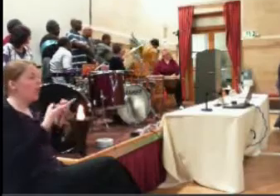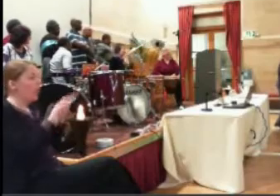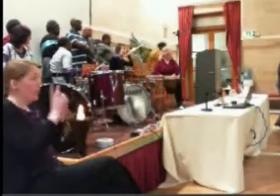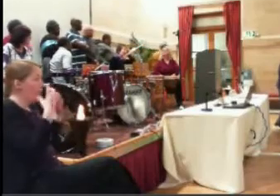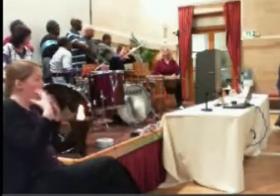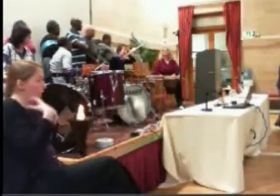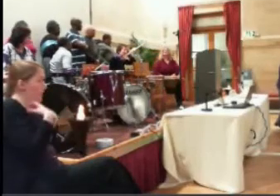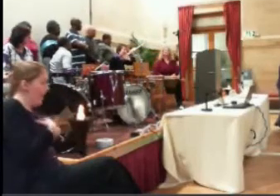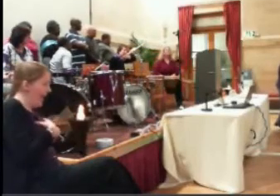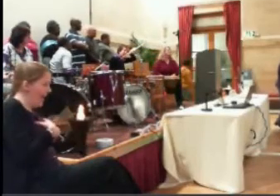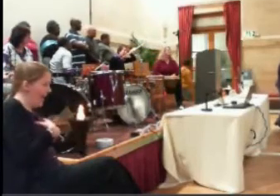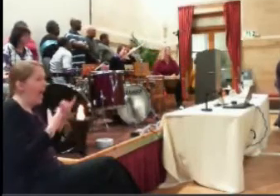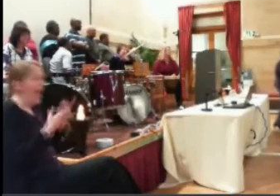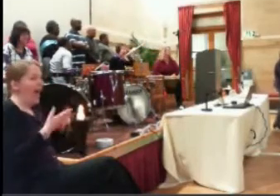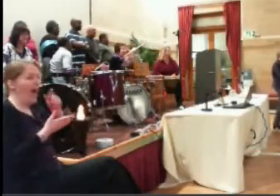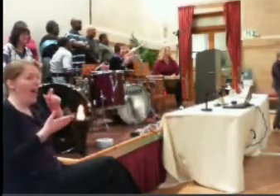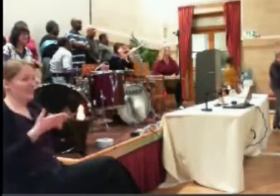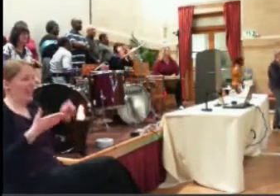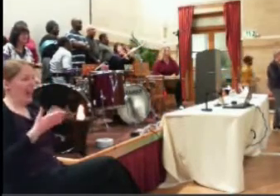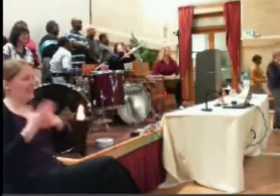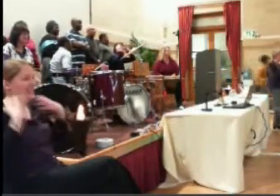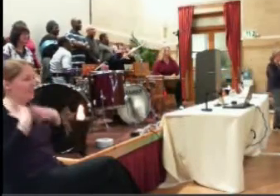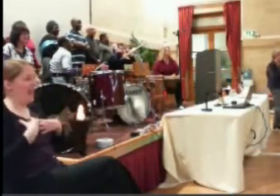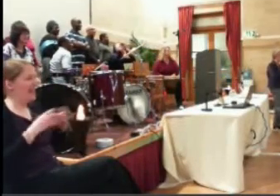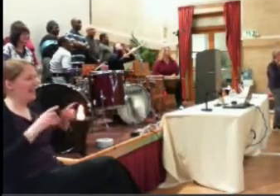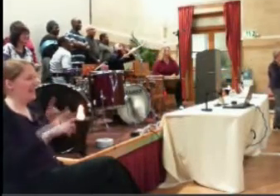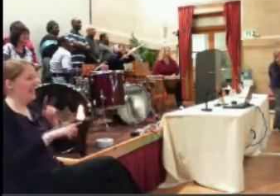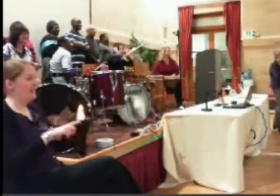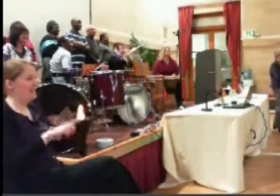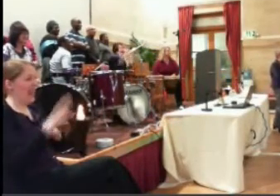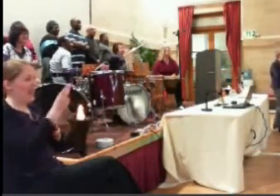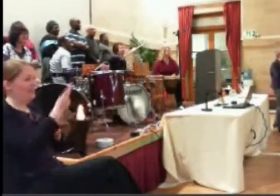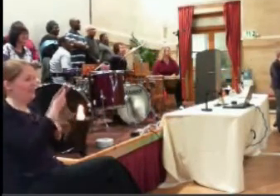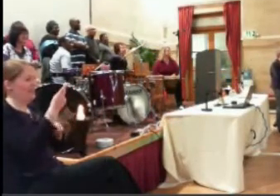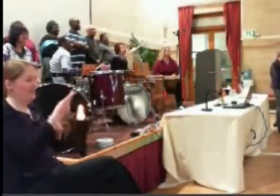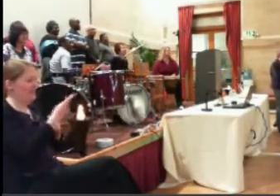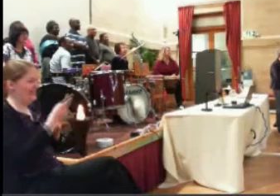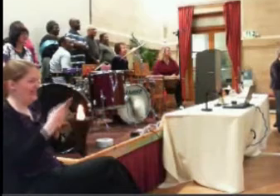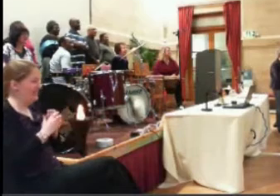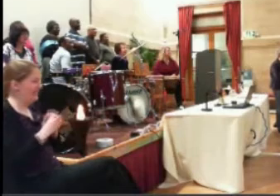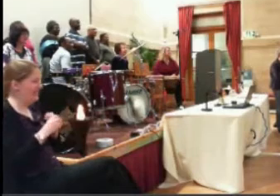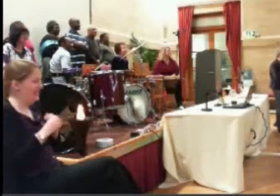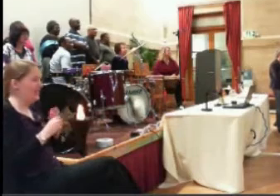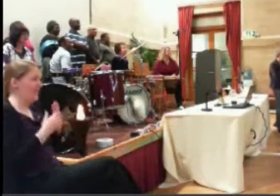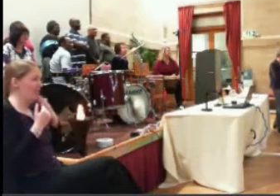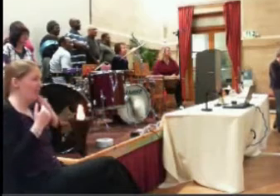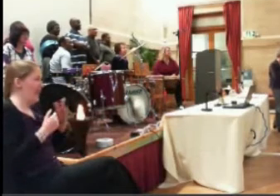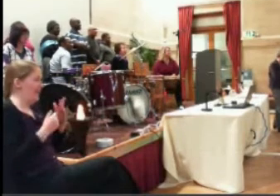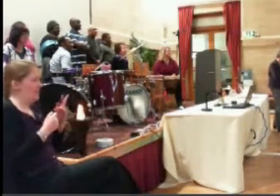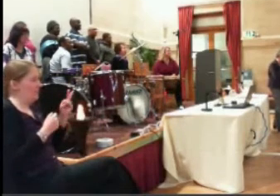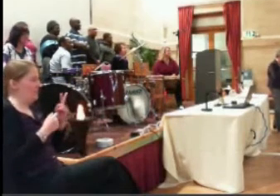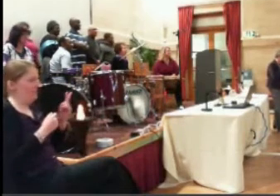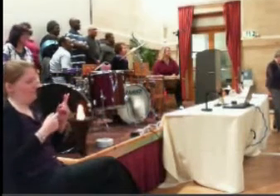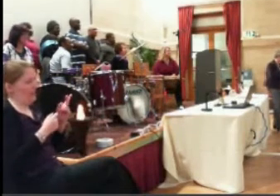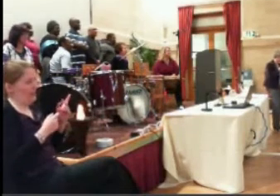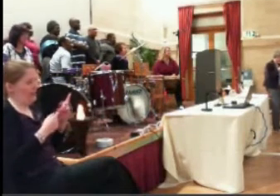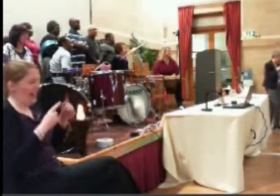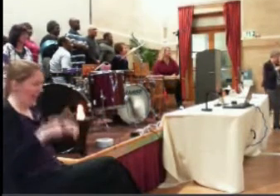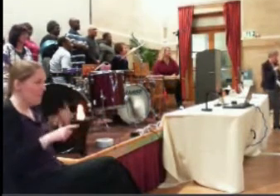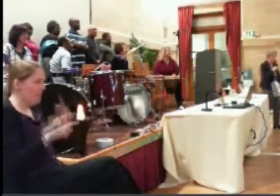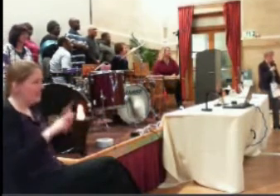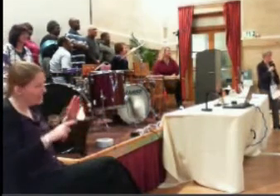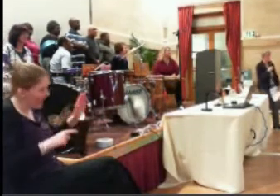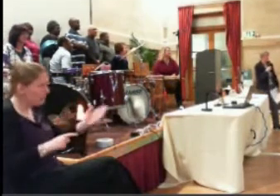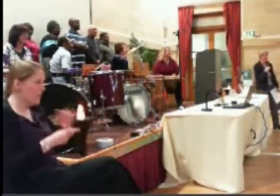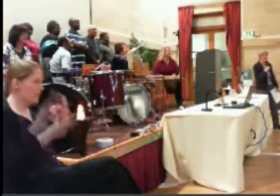Mayor, but the Lord Mayor elect in the room at the same time? So thank you all for being here. I want to extend my thank yous